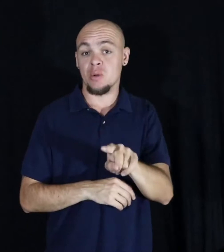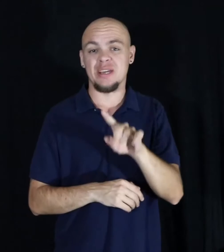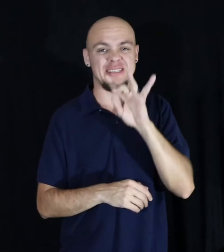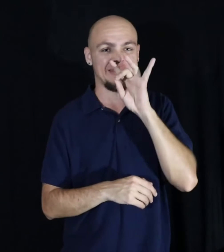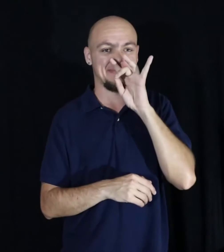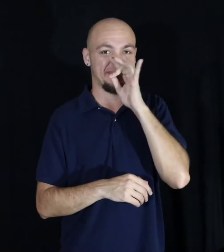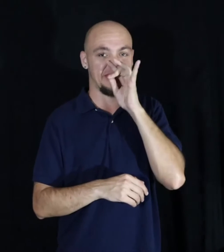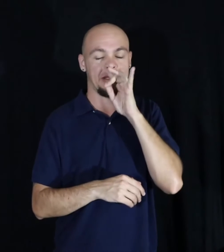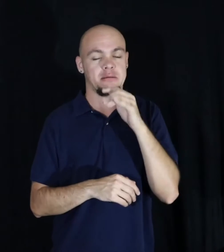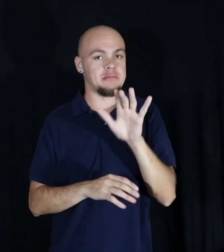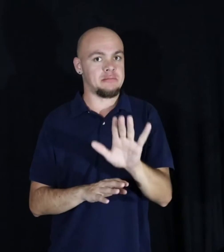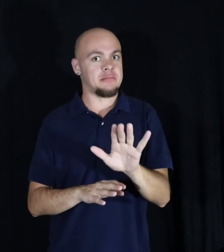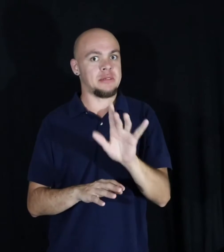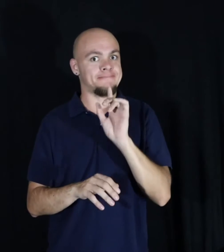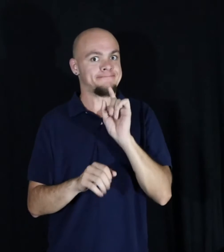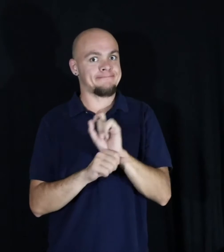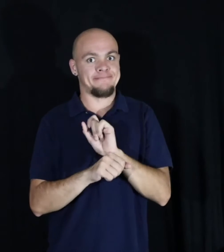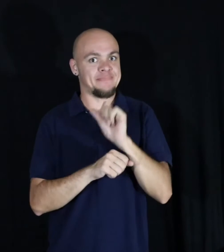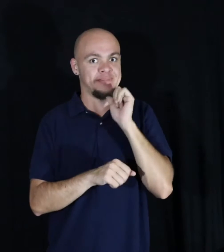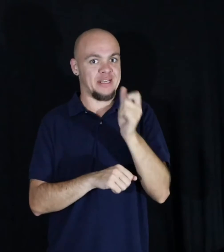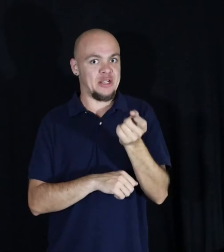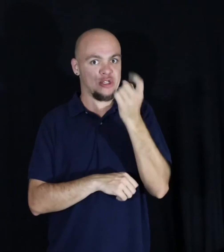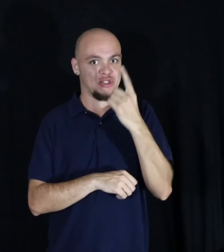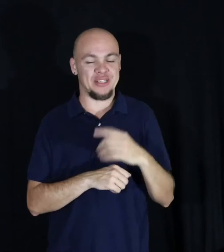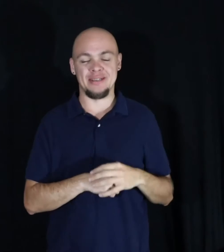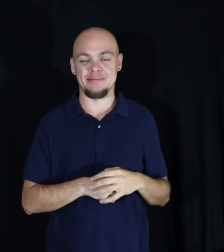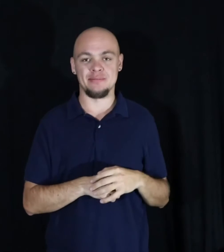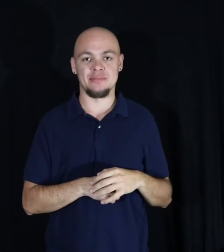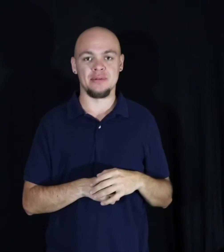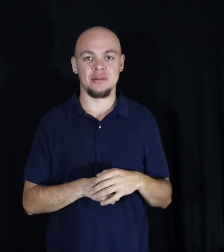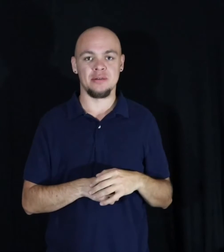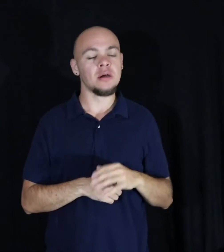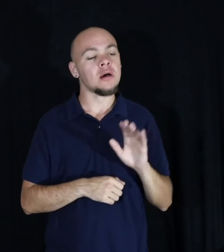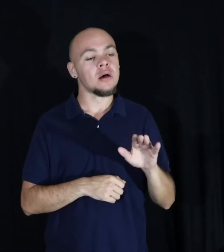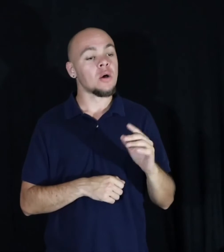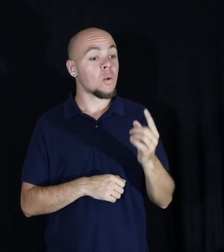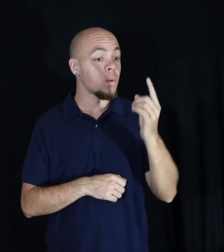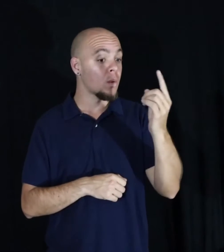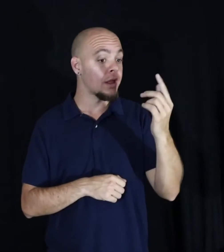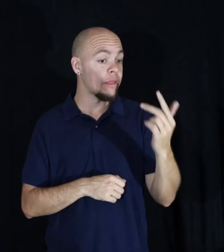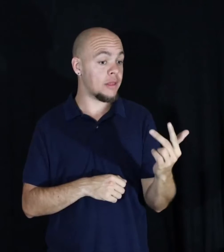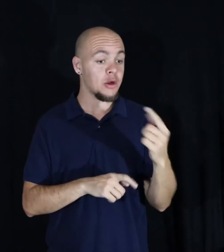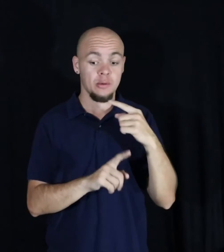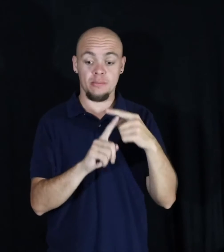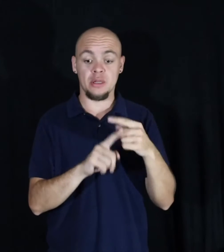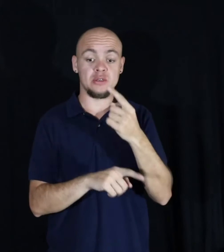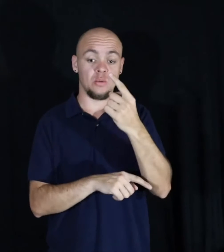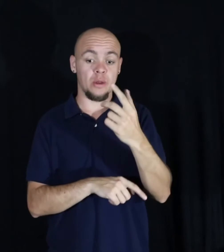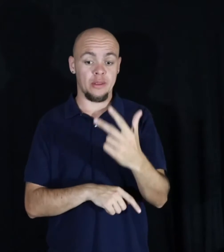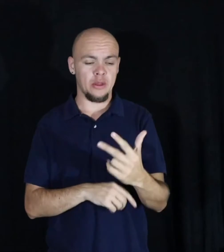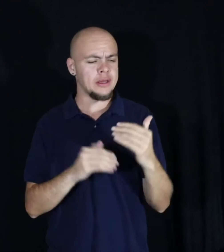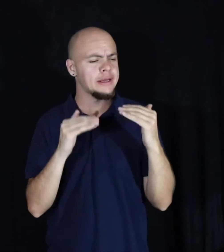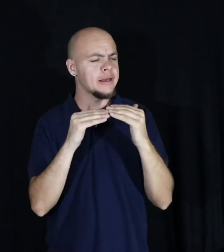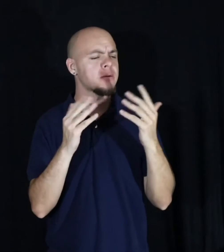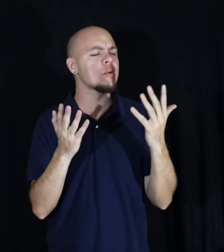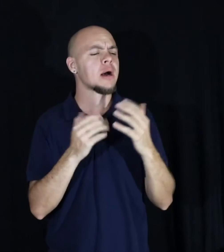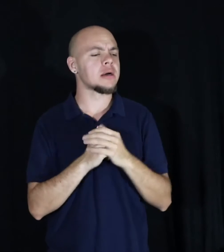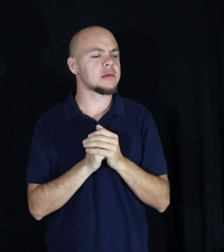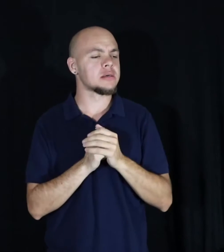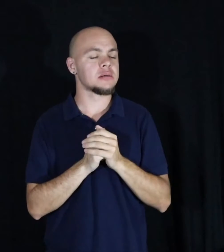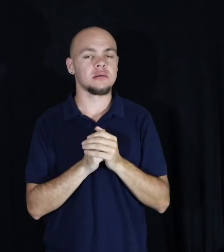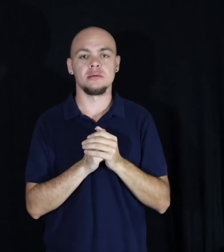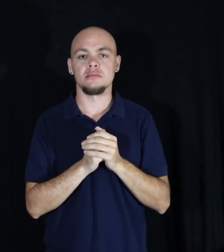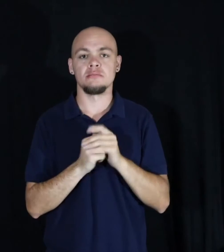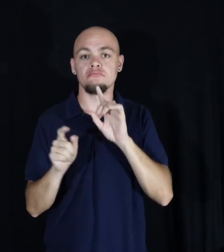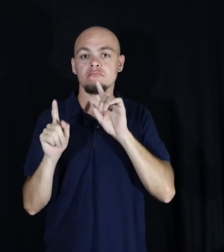are definitely not supposed to know. What's 1/3 plus 1/3? And immediately